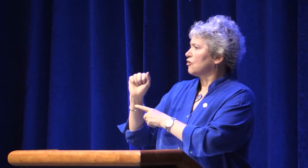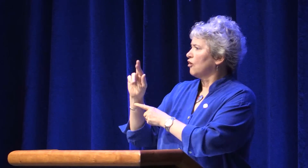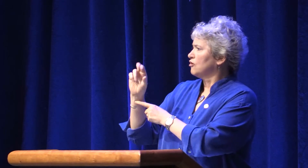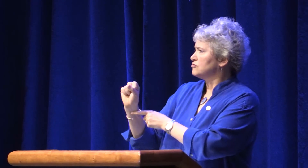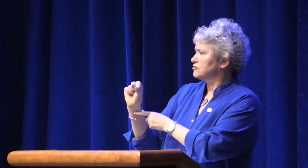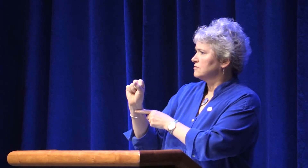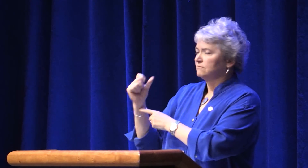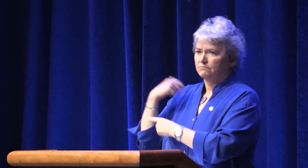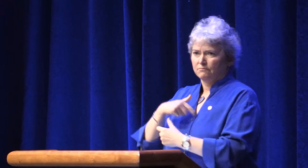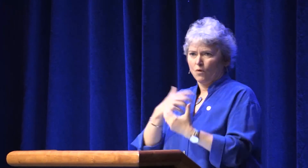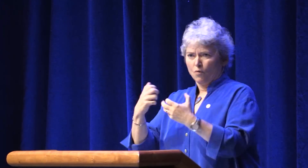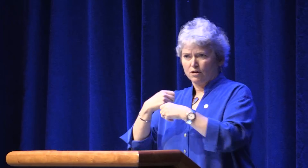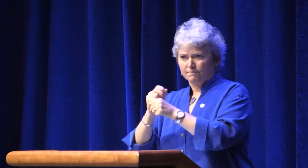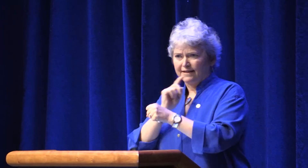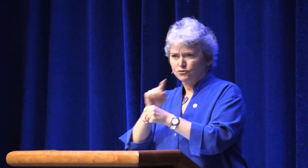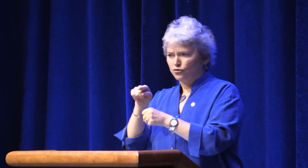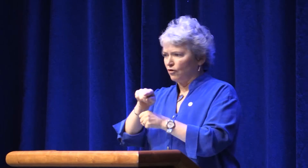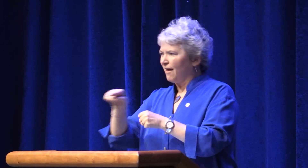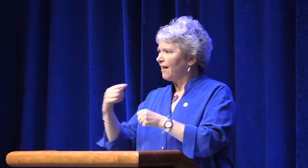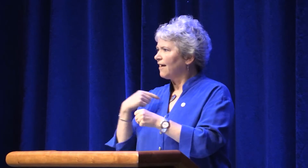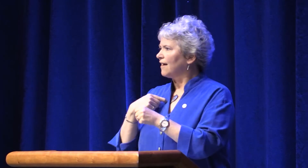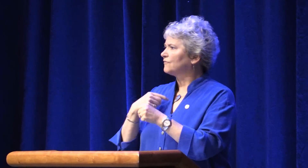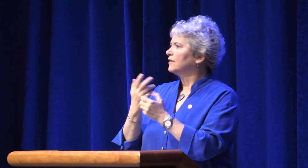So let's talk about self-driving vehicles.